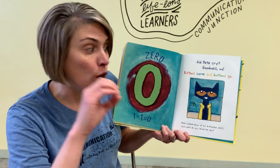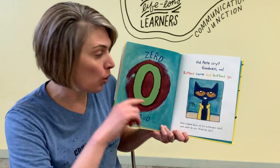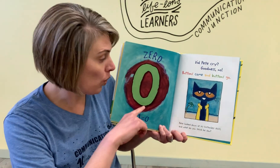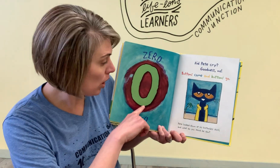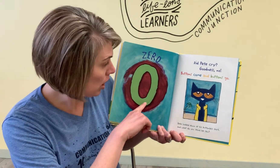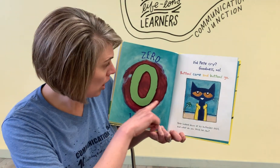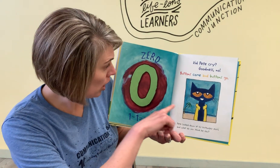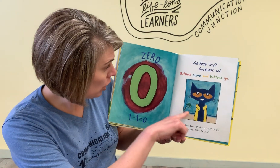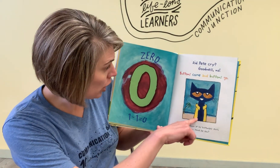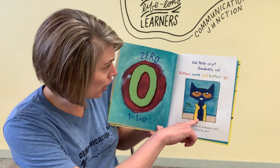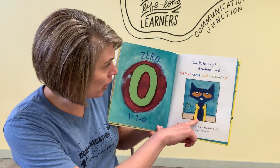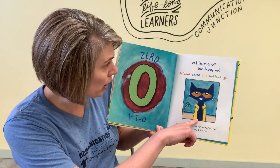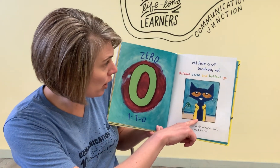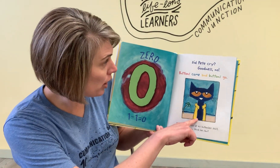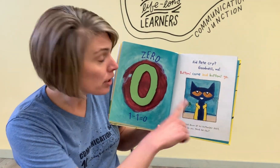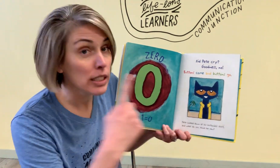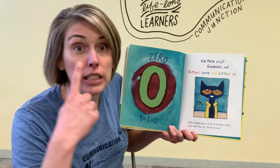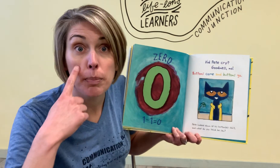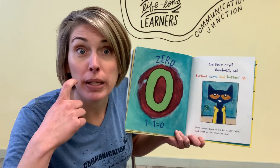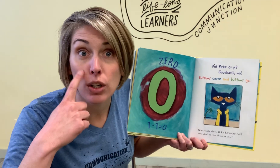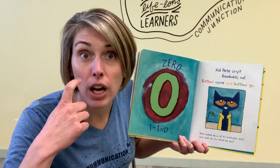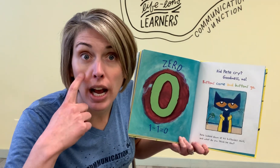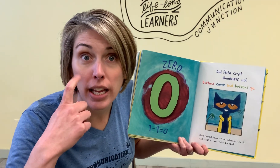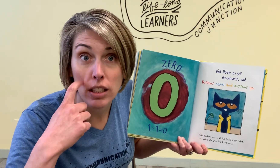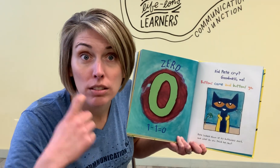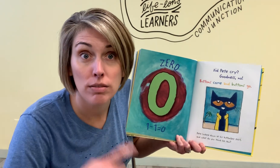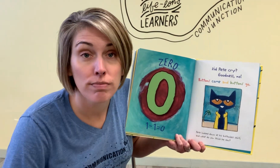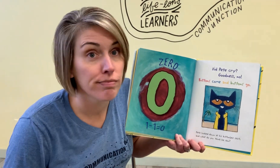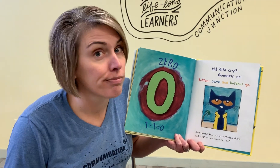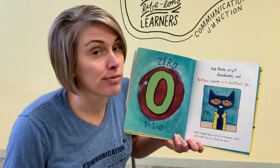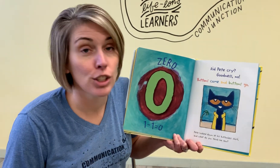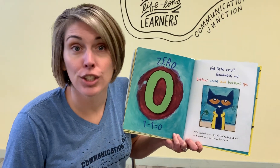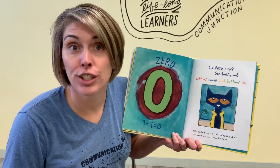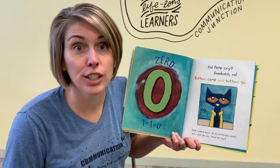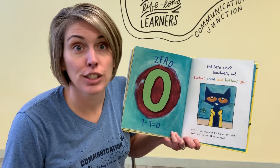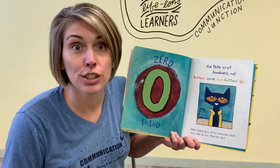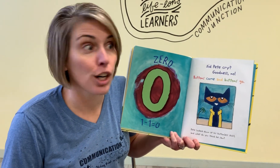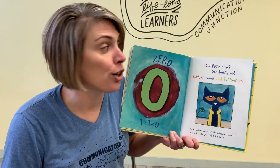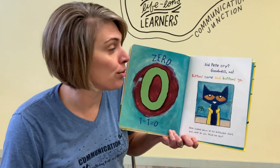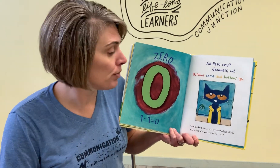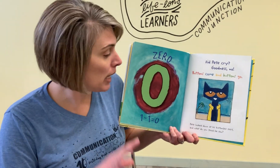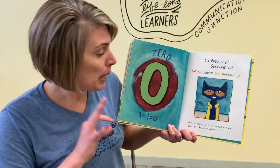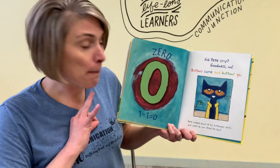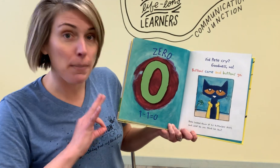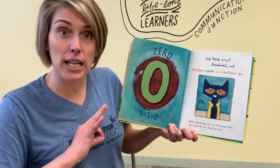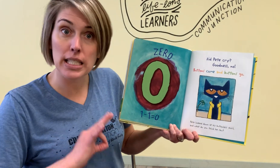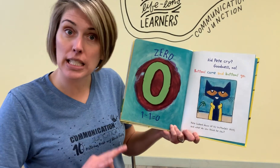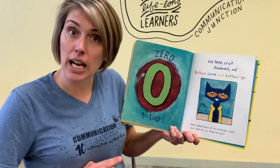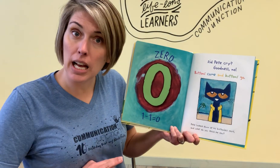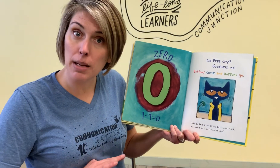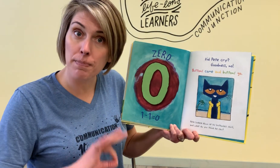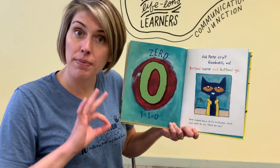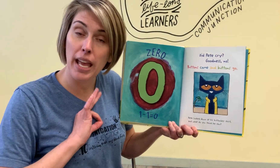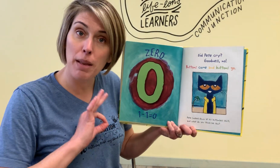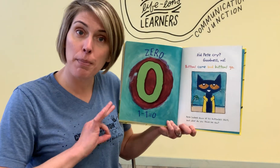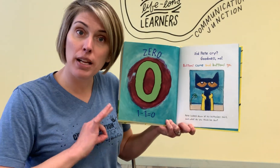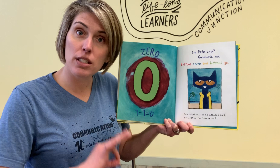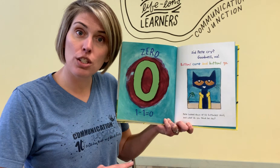0. Look. Did Pete cry? Goodness, no. Buttons come and buttons